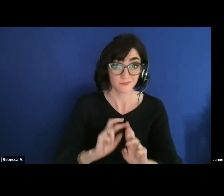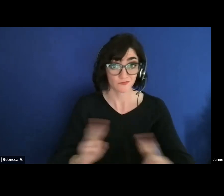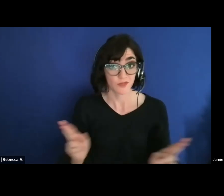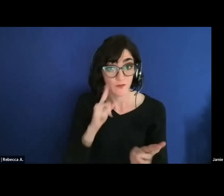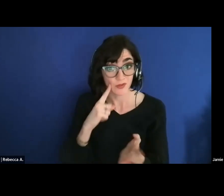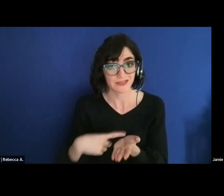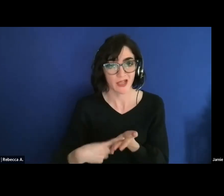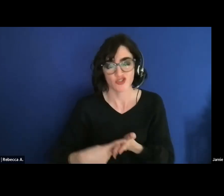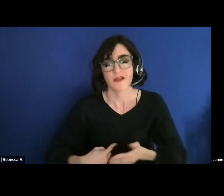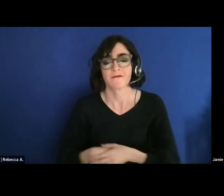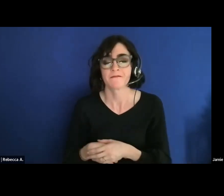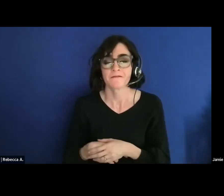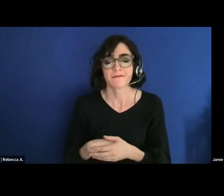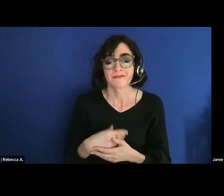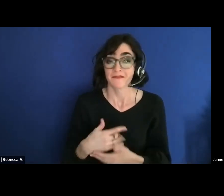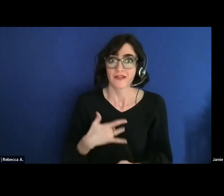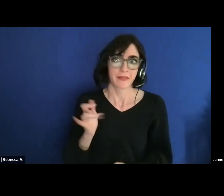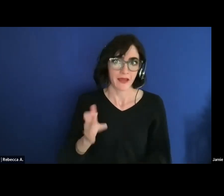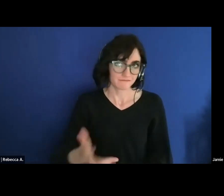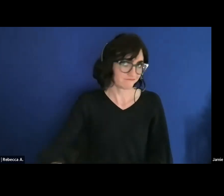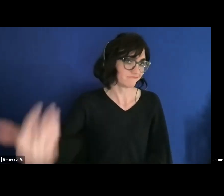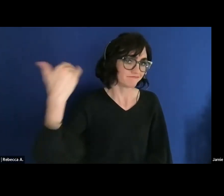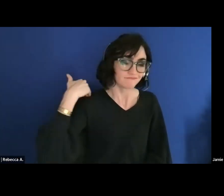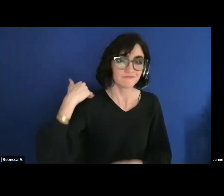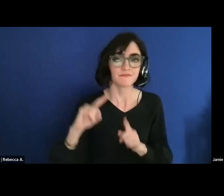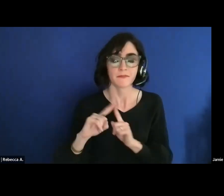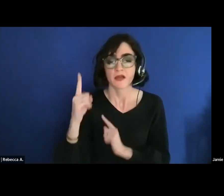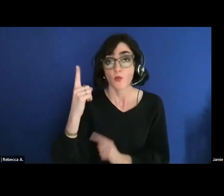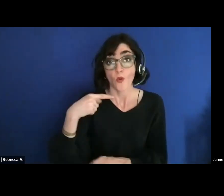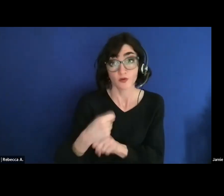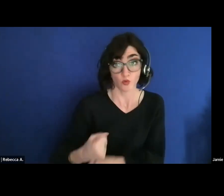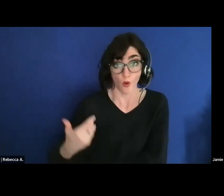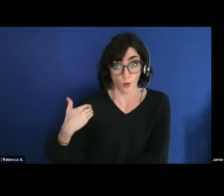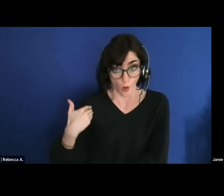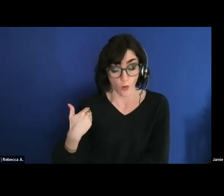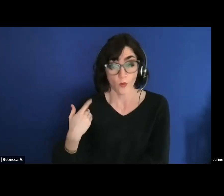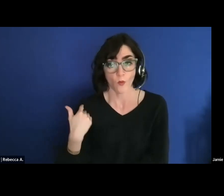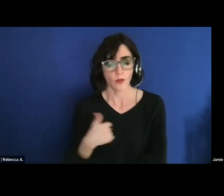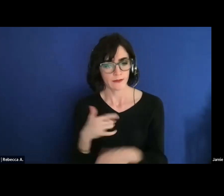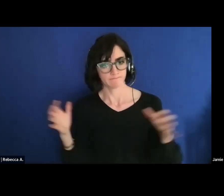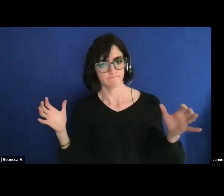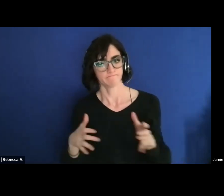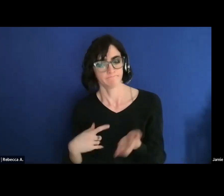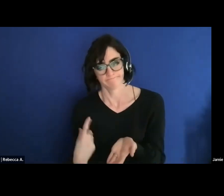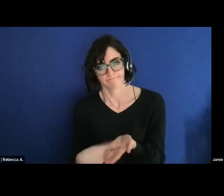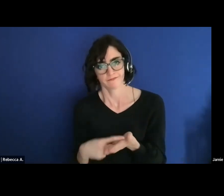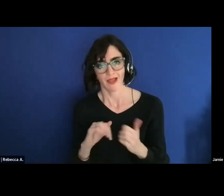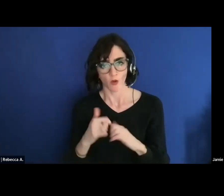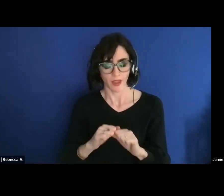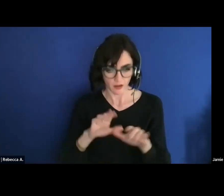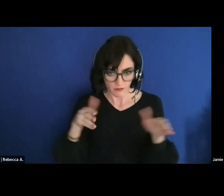It probably feels like a really long time ago, but about a year ago, I think it was, we were talking about how we center